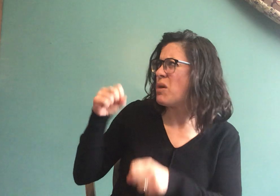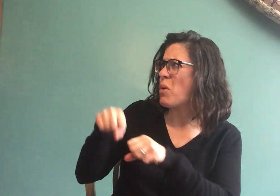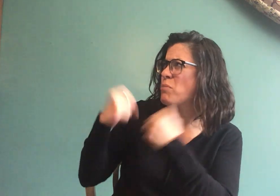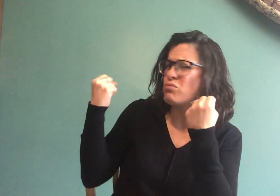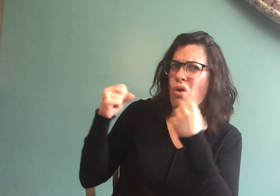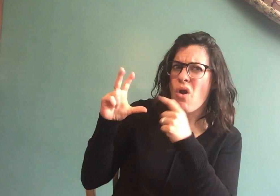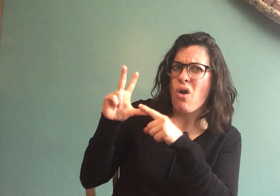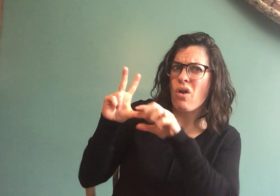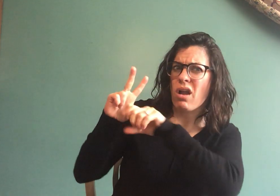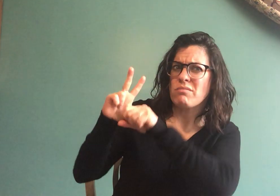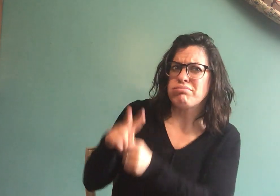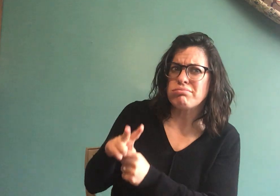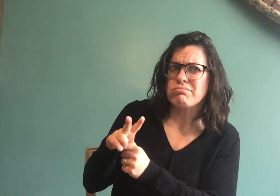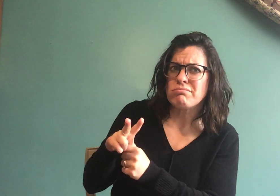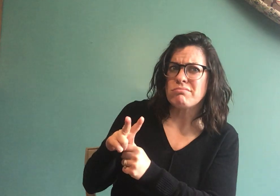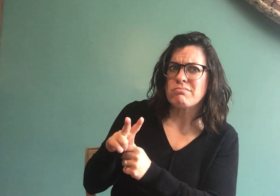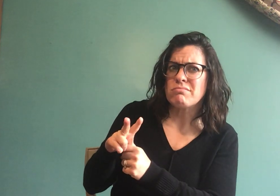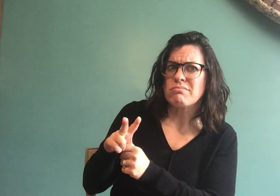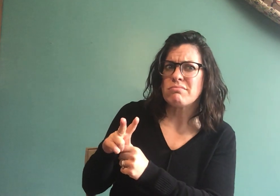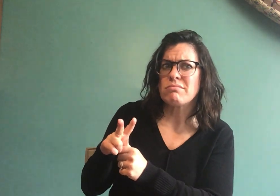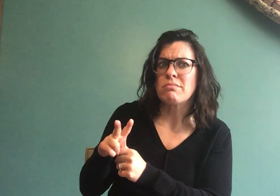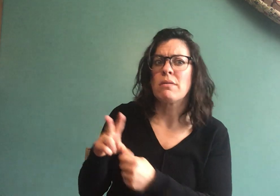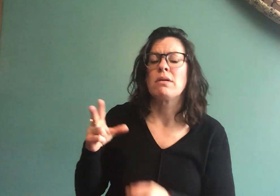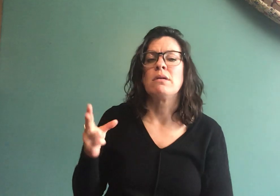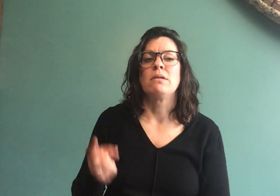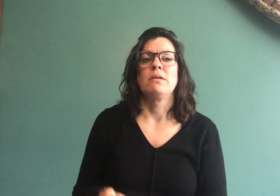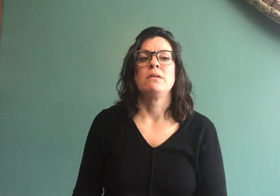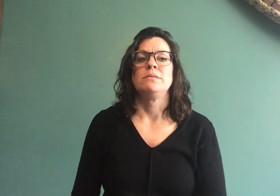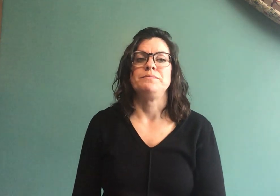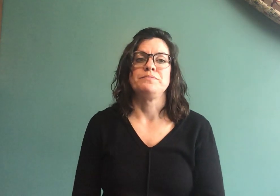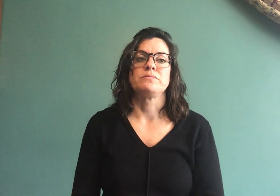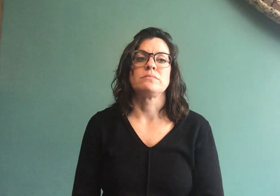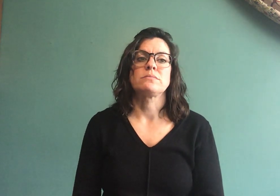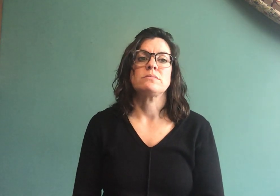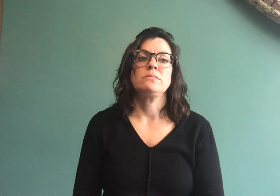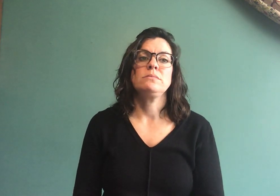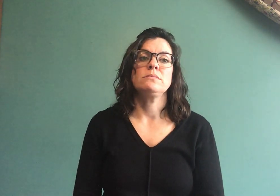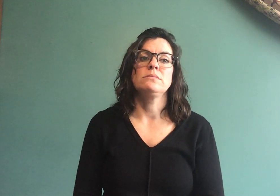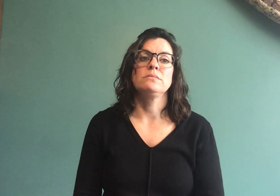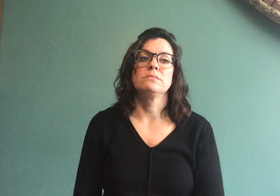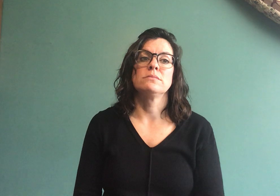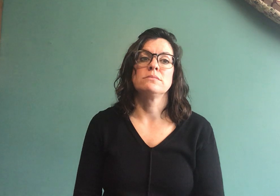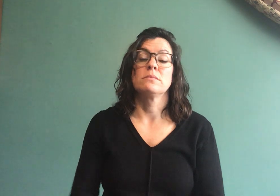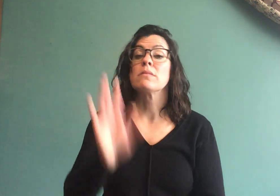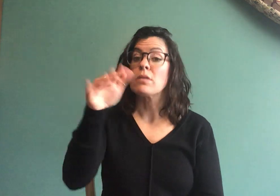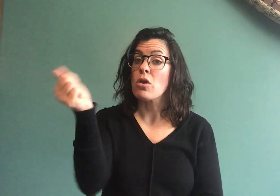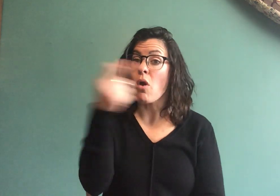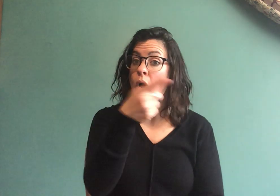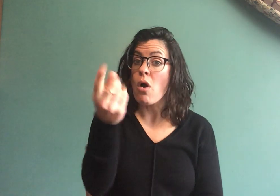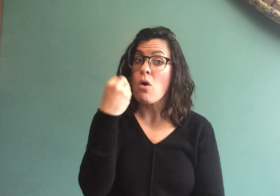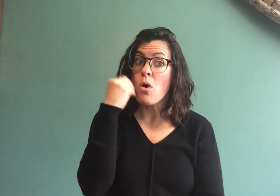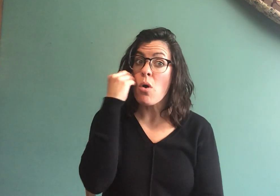You're all home right now, correct? Yep. Yeah. Do any of you still have two-prong receptacles in your walls?